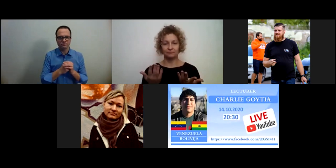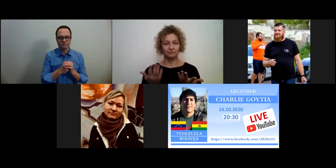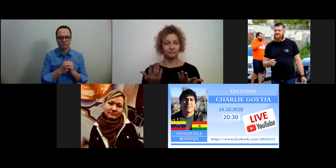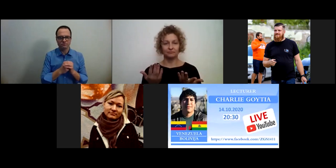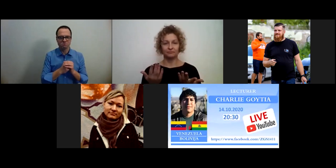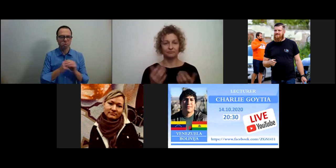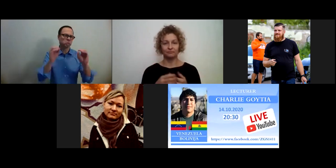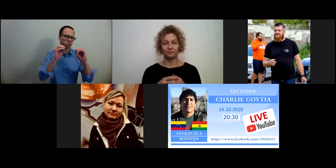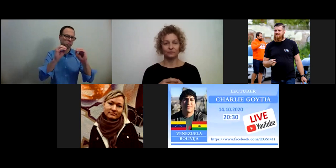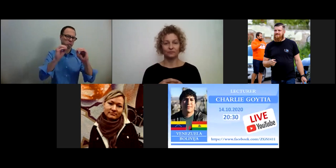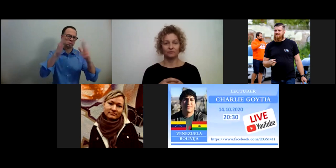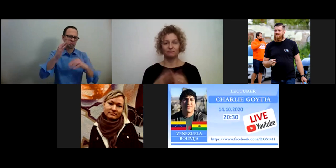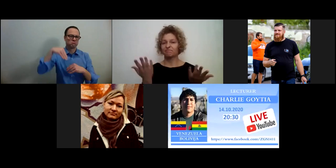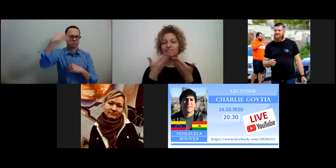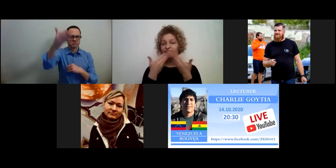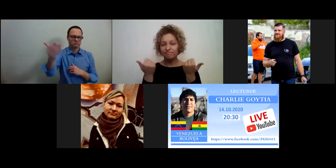Or not.